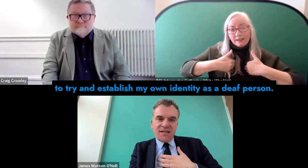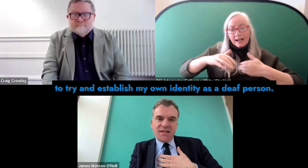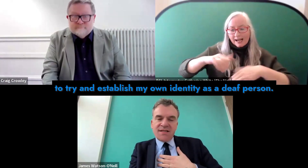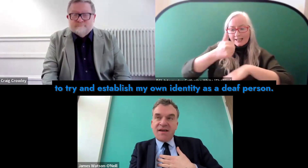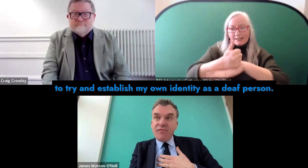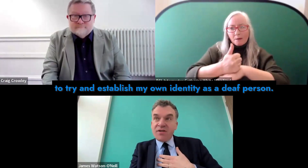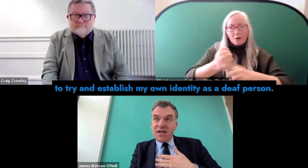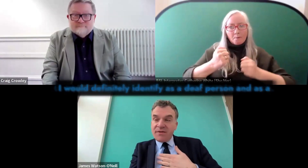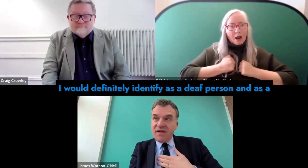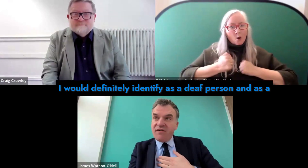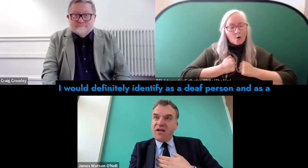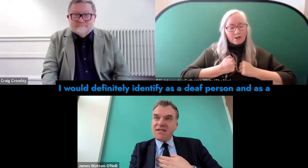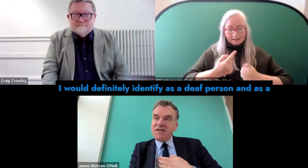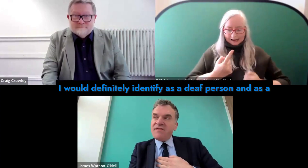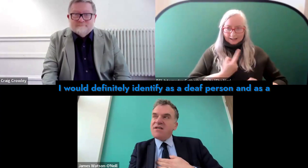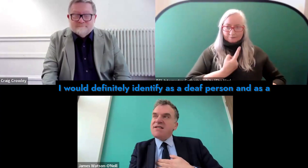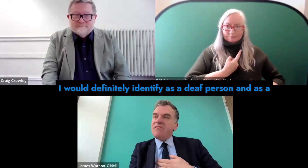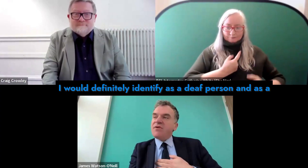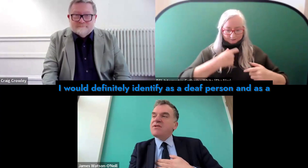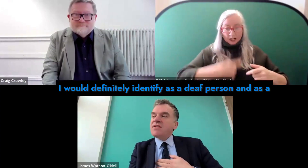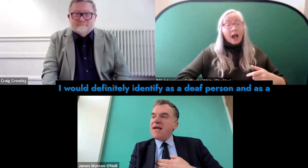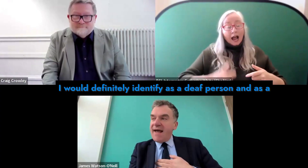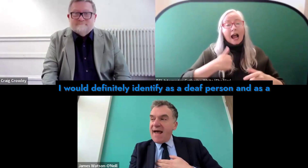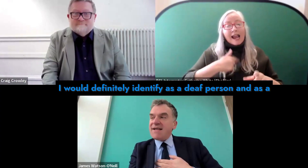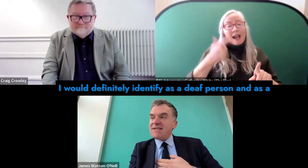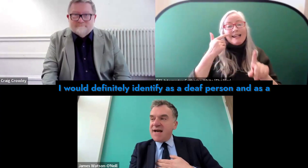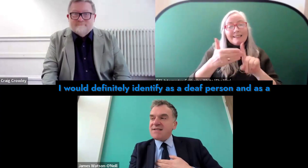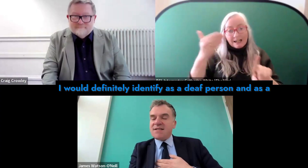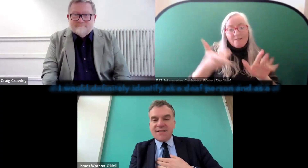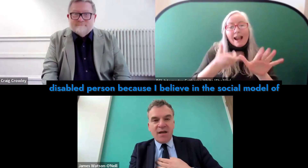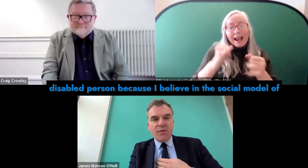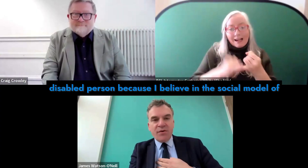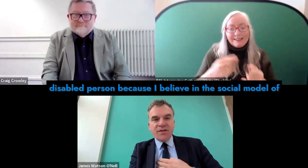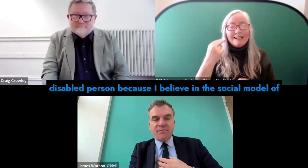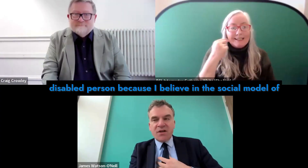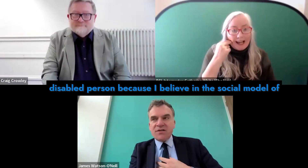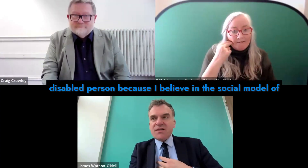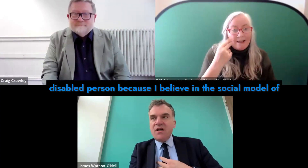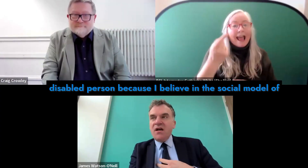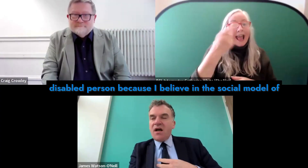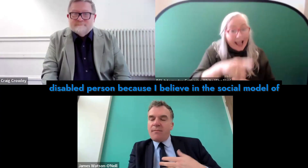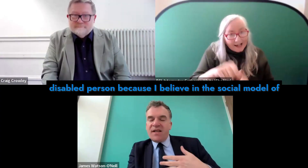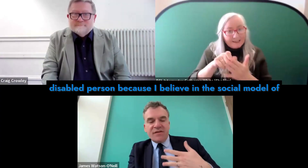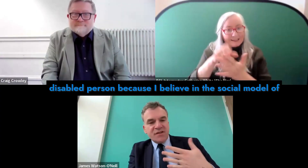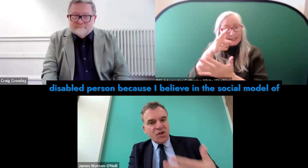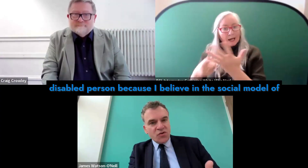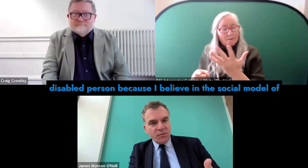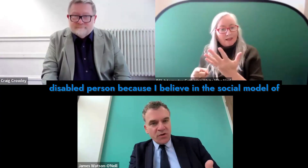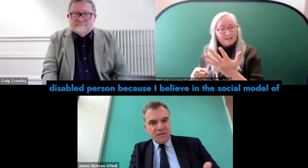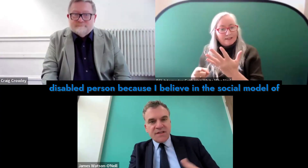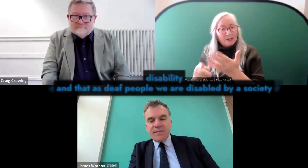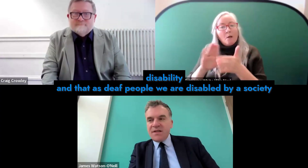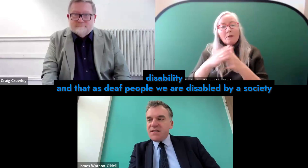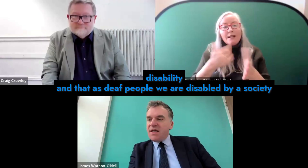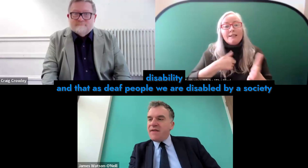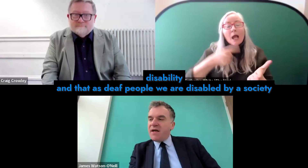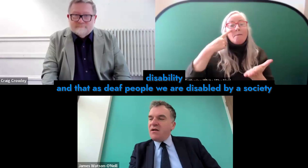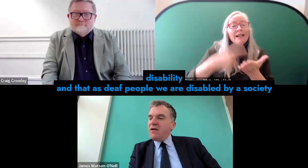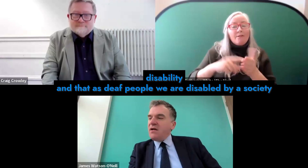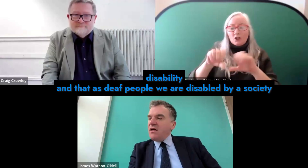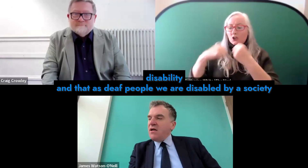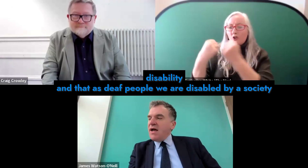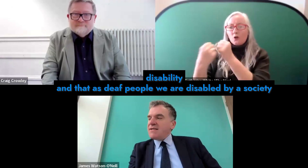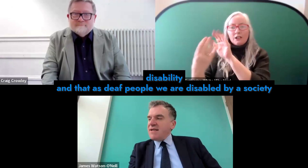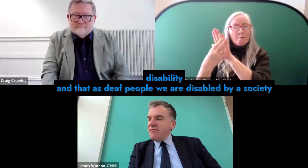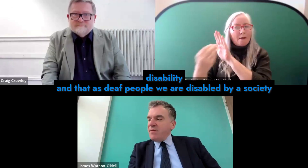own identity as a deaf person. I would definitely identify as a deaf person and as a disabled person, because I believe in the social model of disability, and